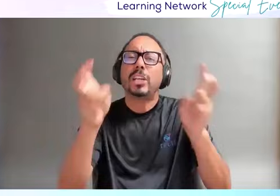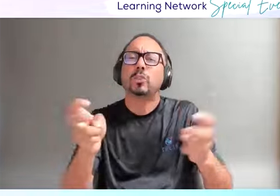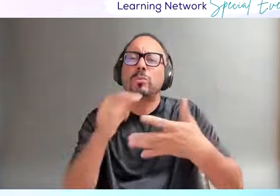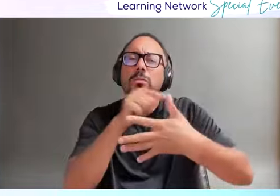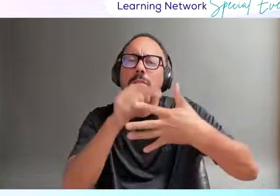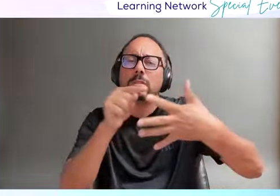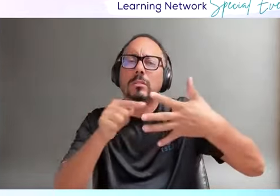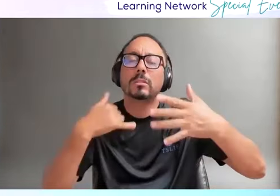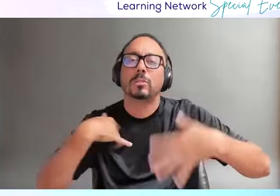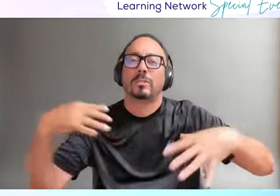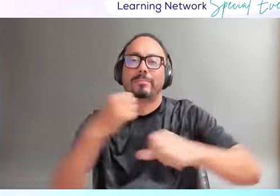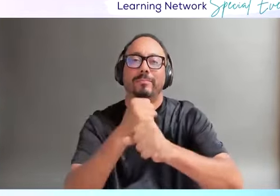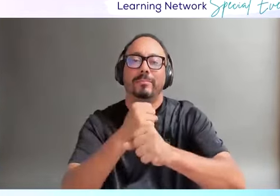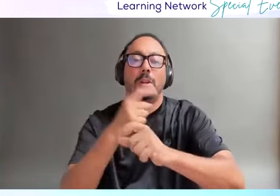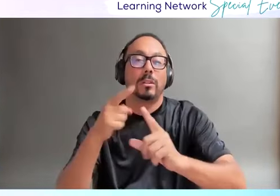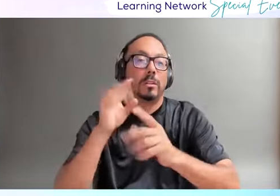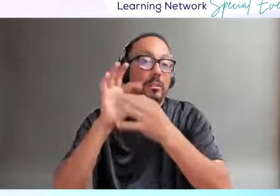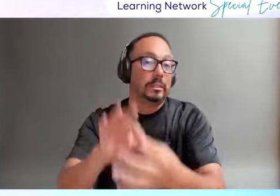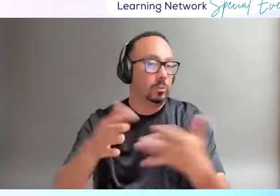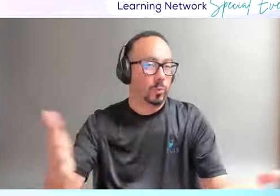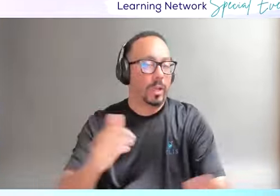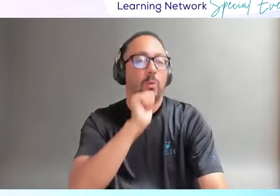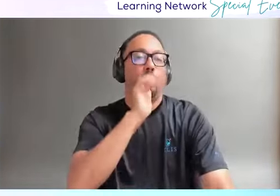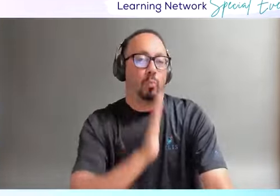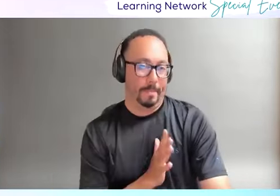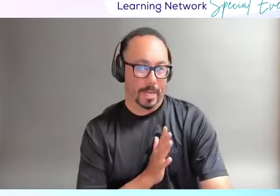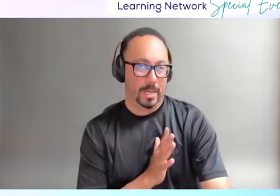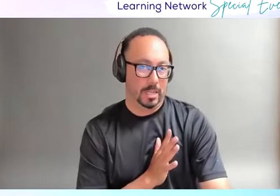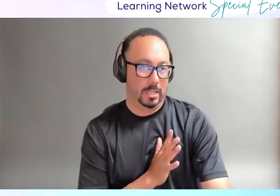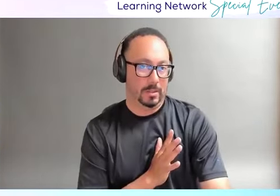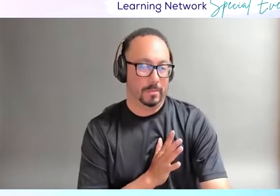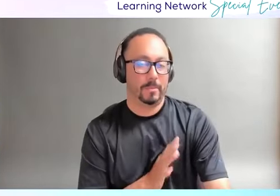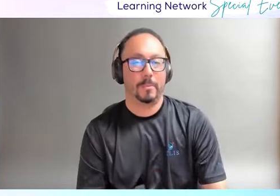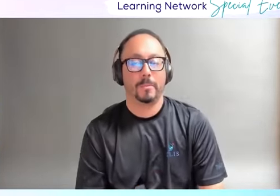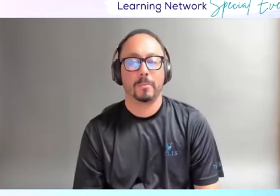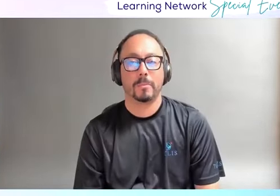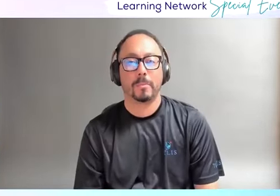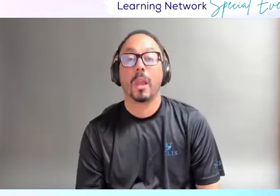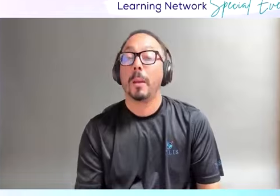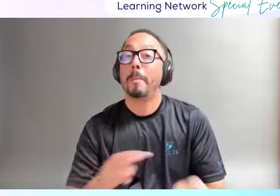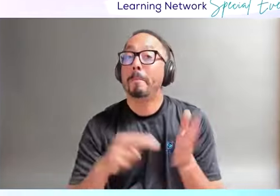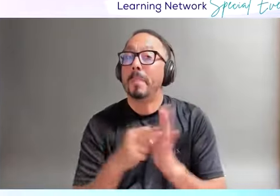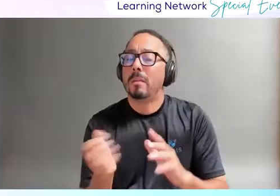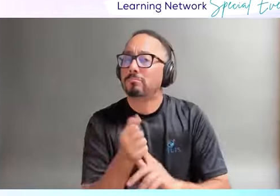health in particular, including what we know and what we don't know about certain things.